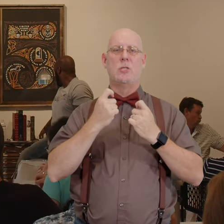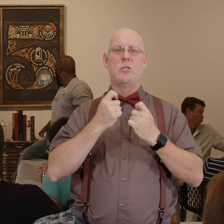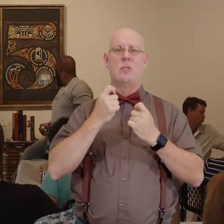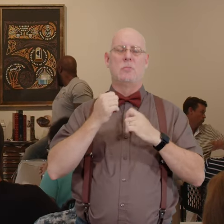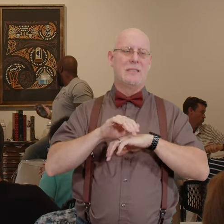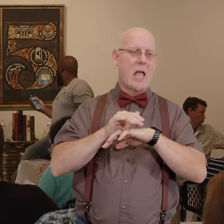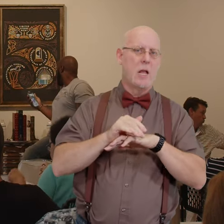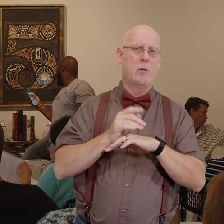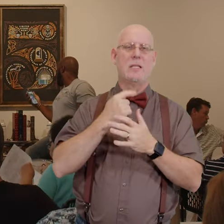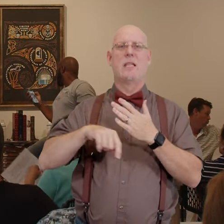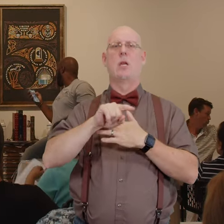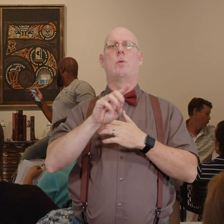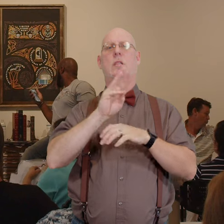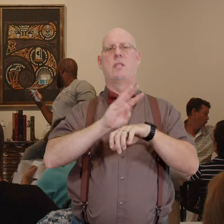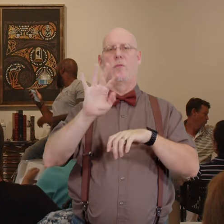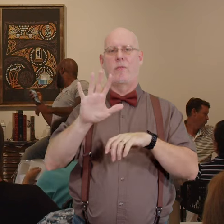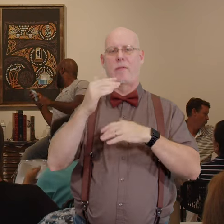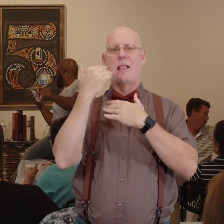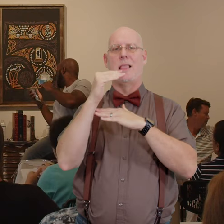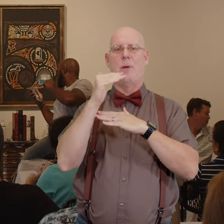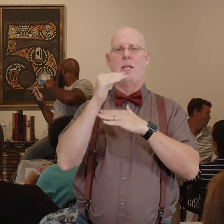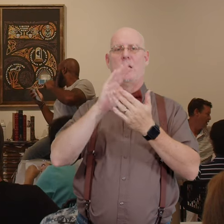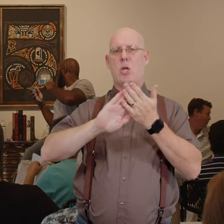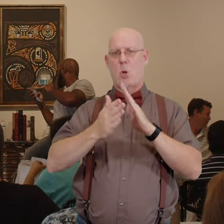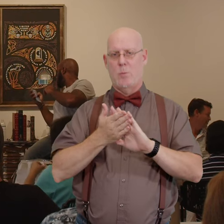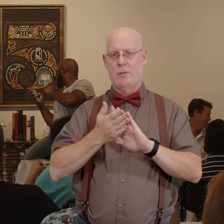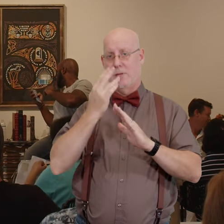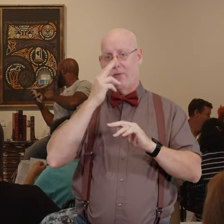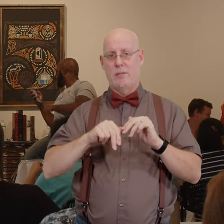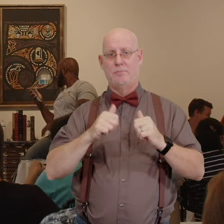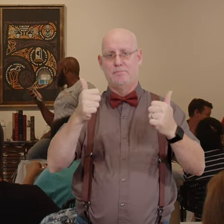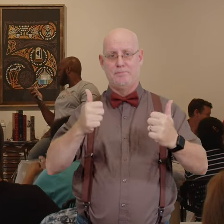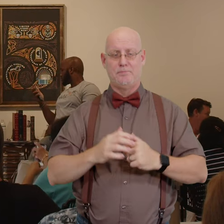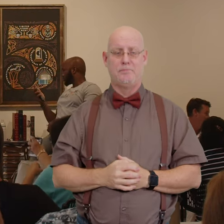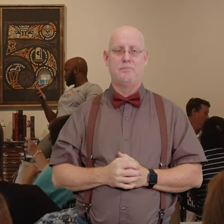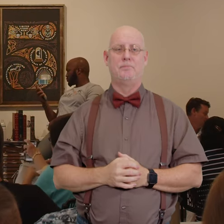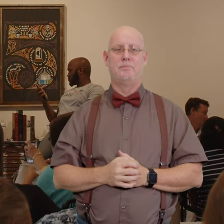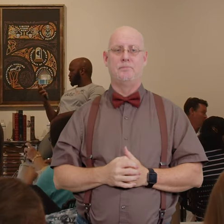follow them in. And next week, 6:45, Limited Atonement. It'll be fun.